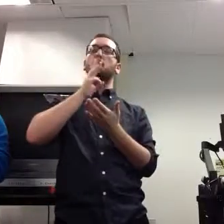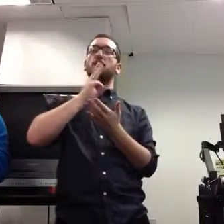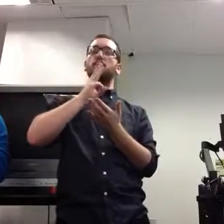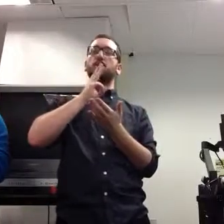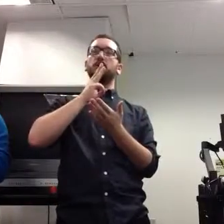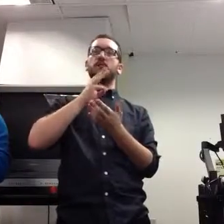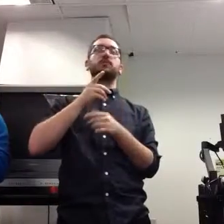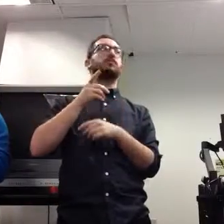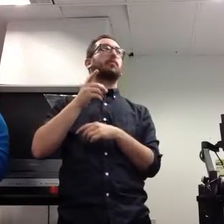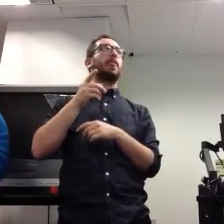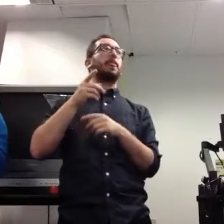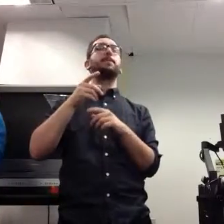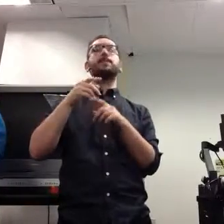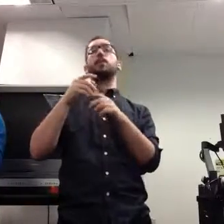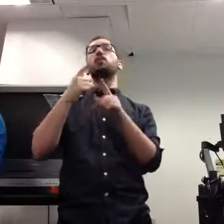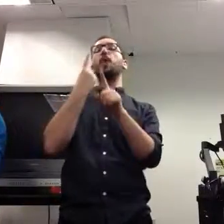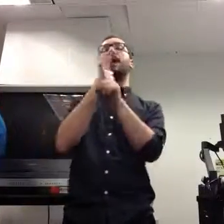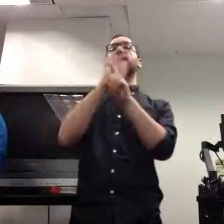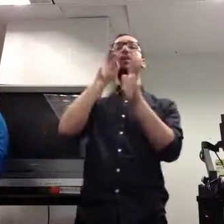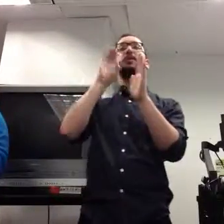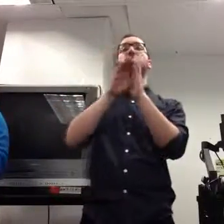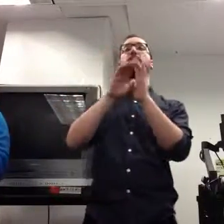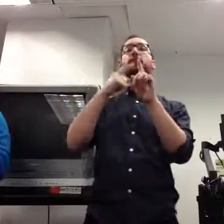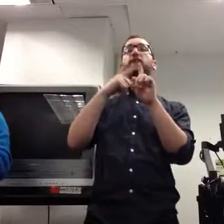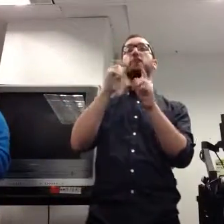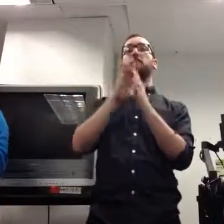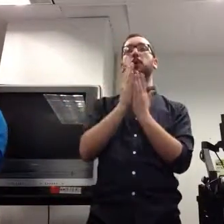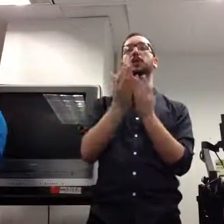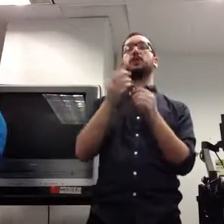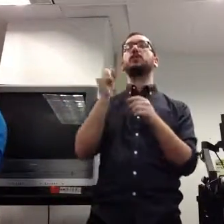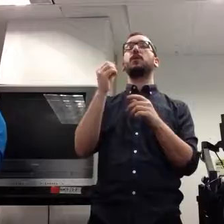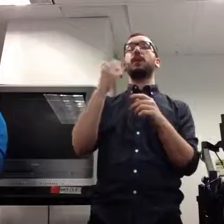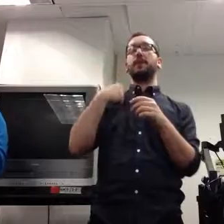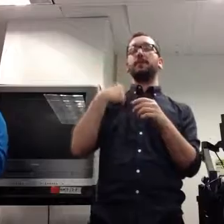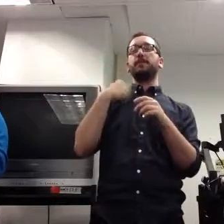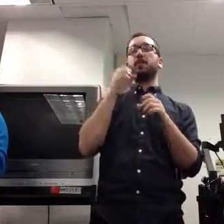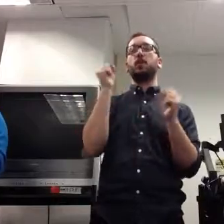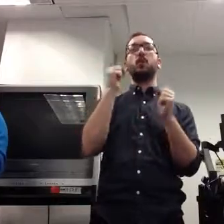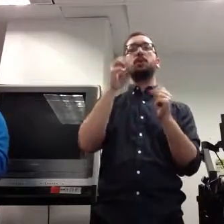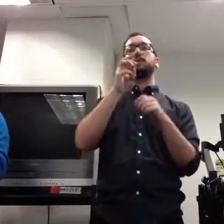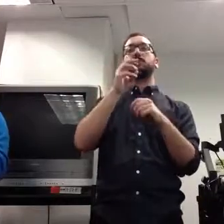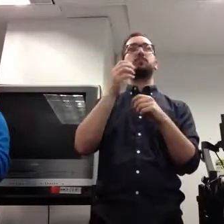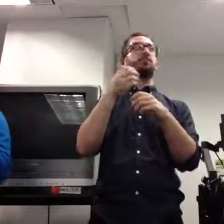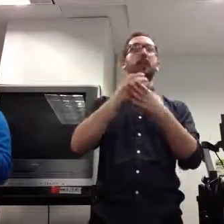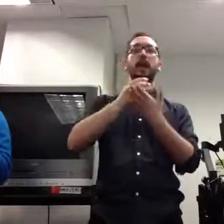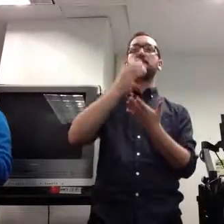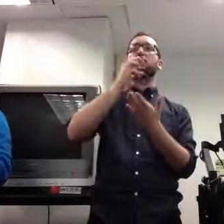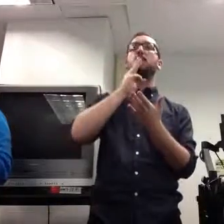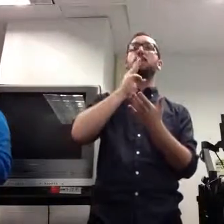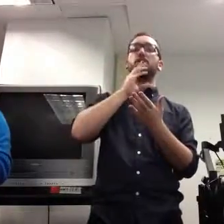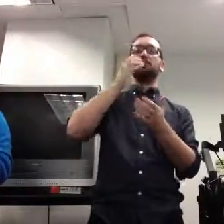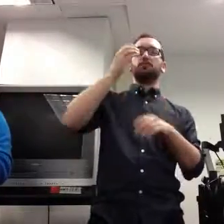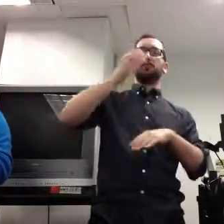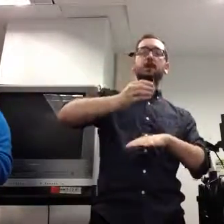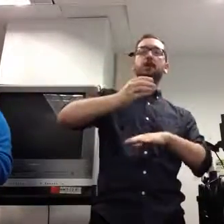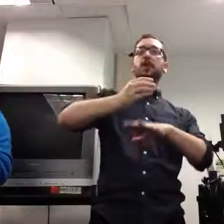from the book. Exactly. You take a cold glass of water, take it out, set it on a table